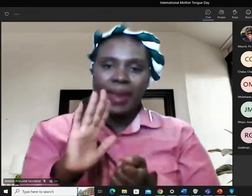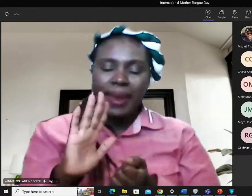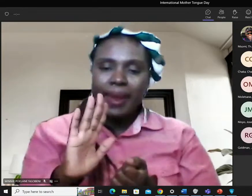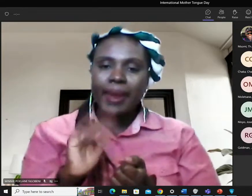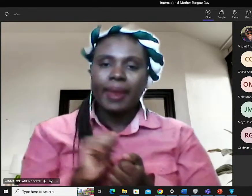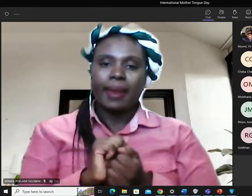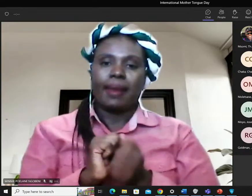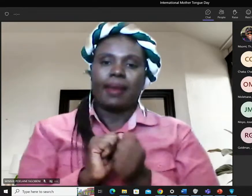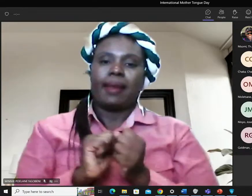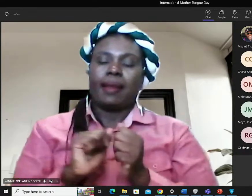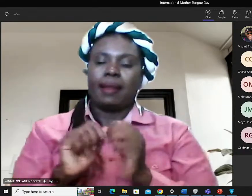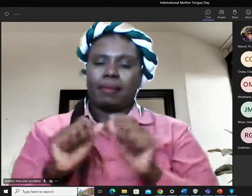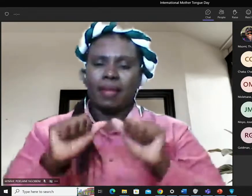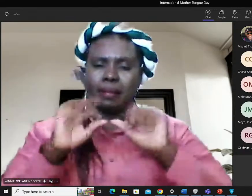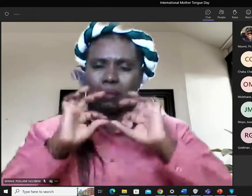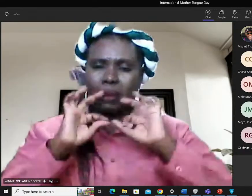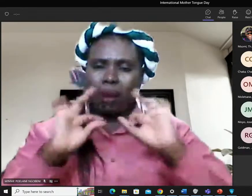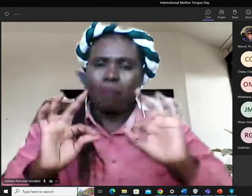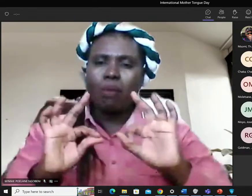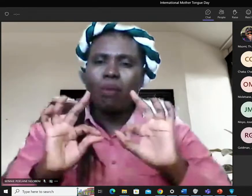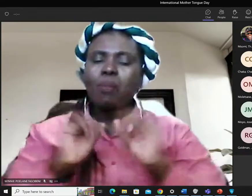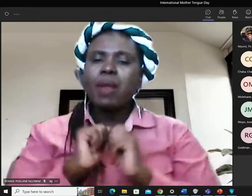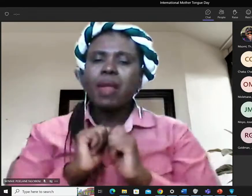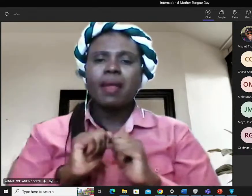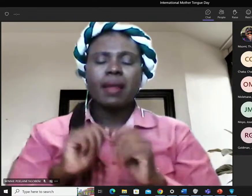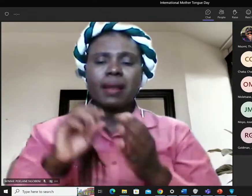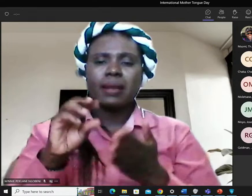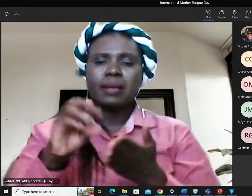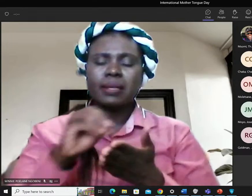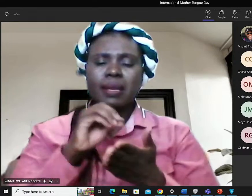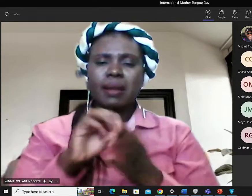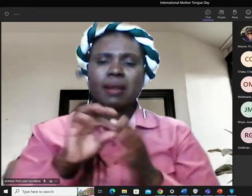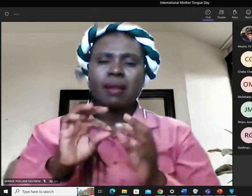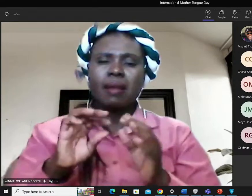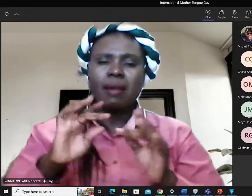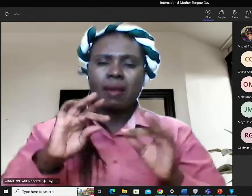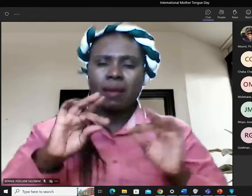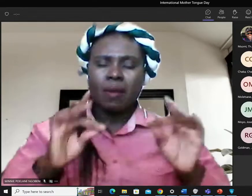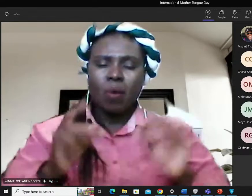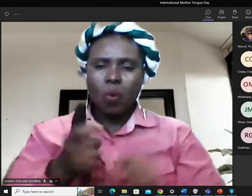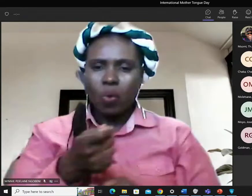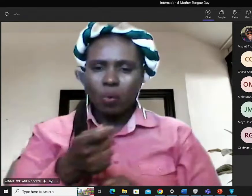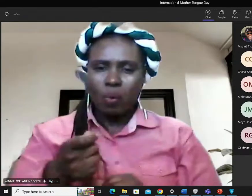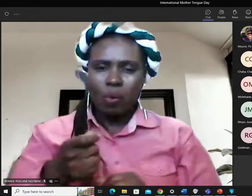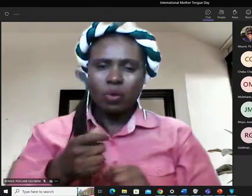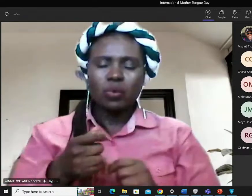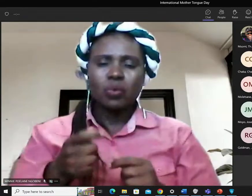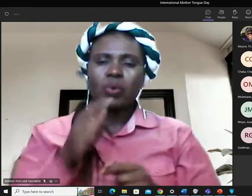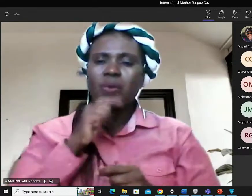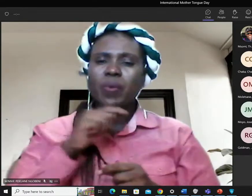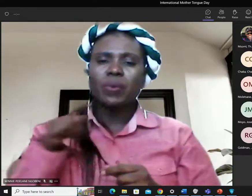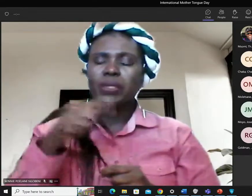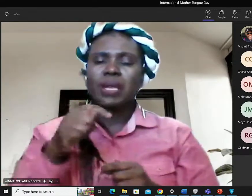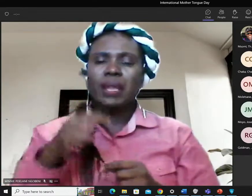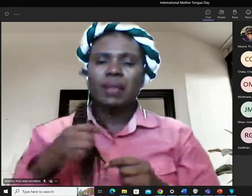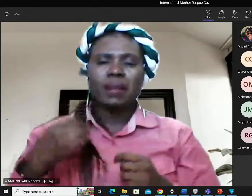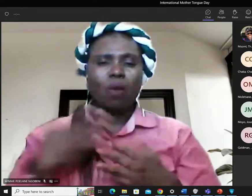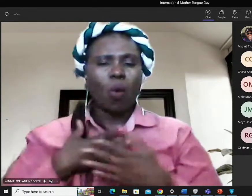be appropriate. Take an example of the remote control that we all use and we all enjoy,